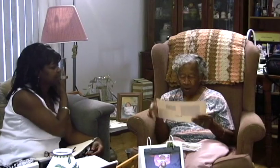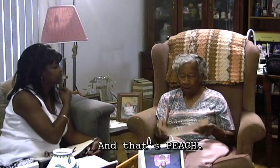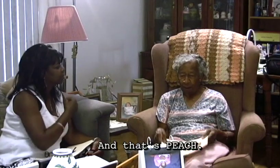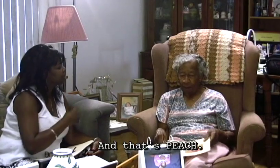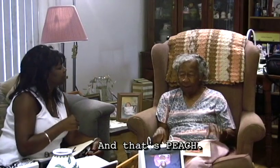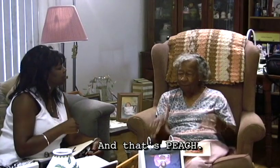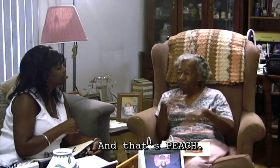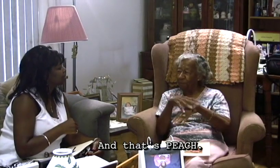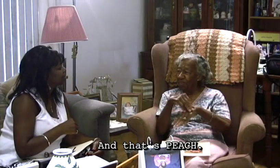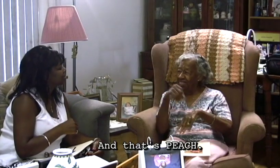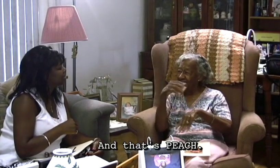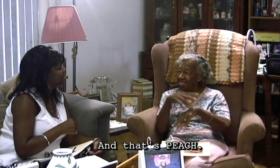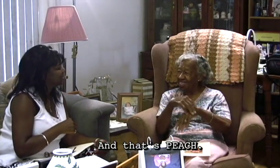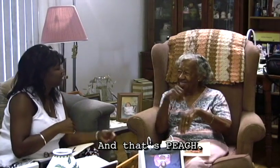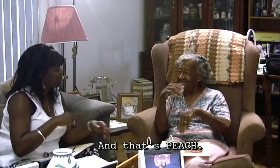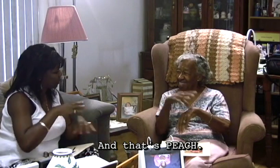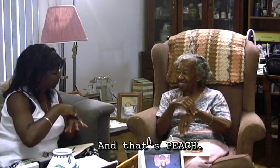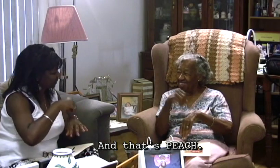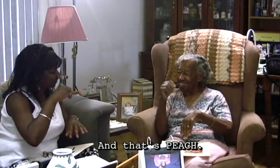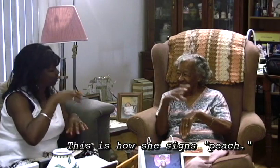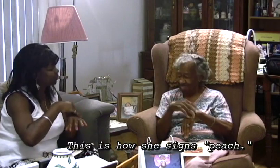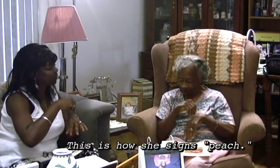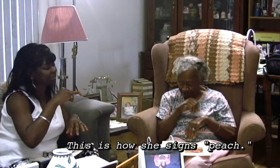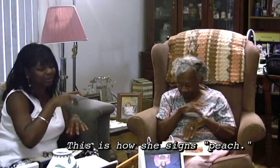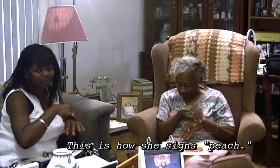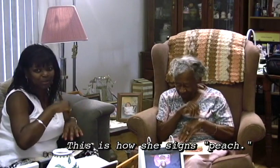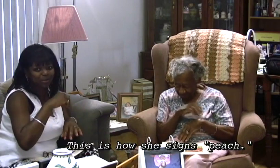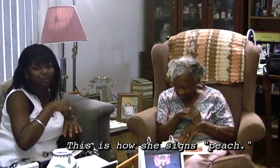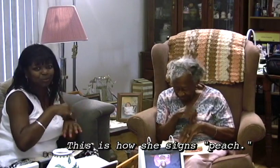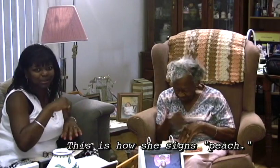And that's peach. Oh, okay. Is this how she signs peach?